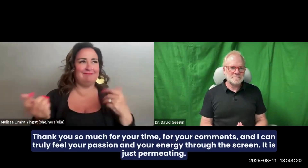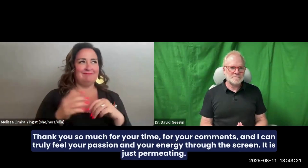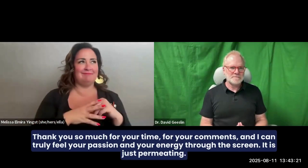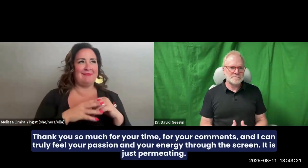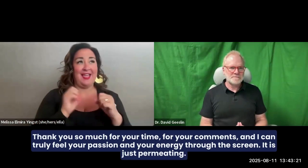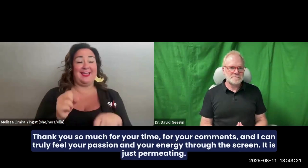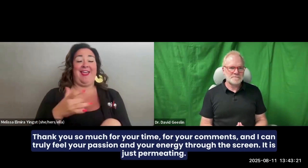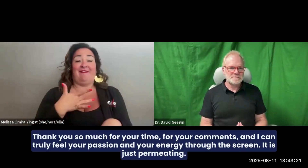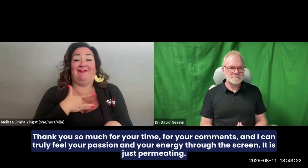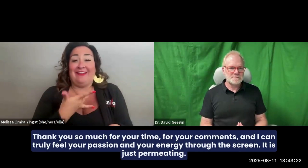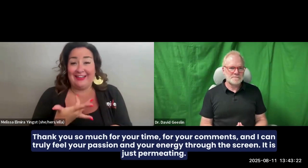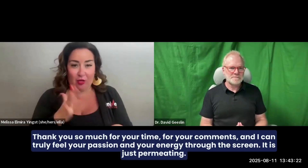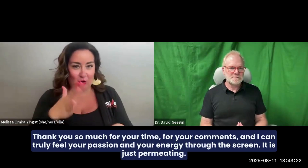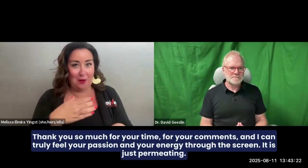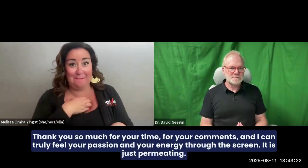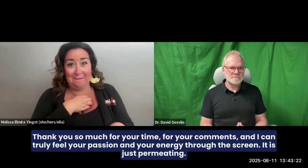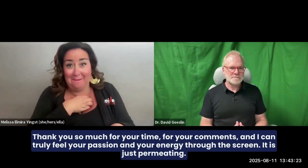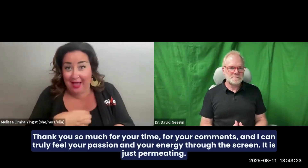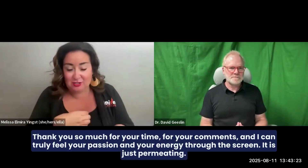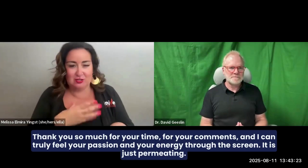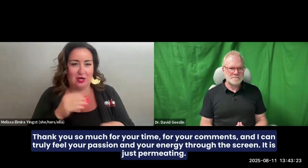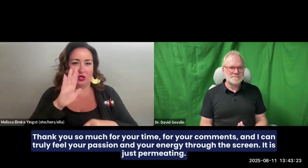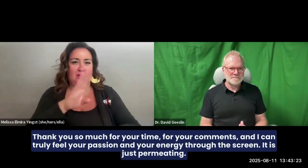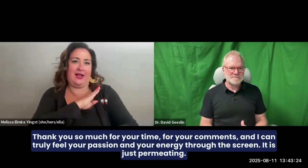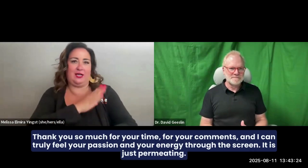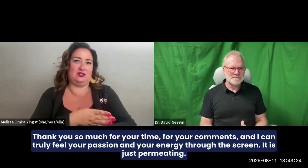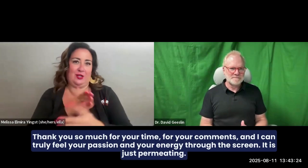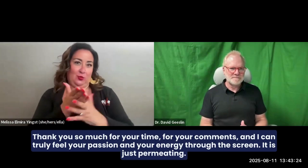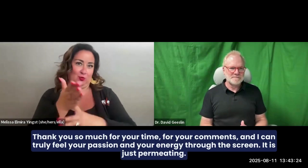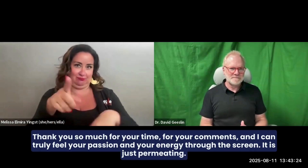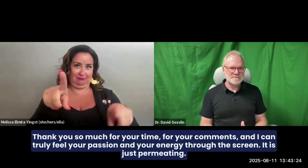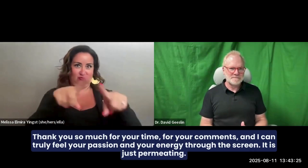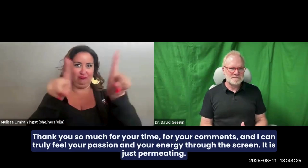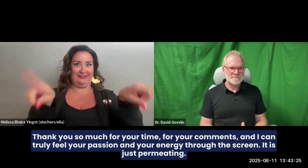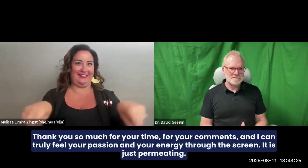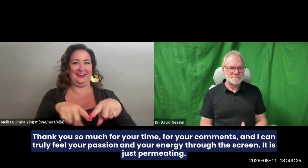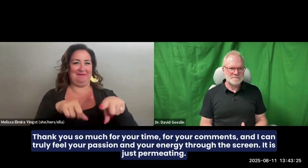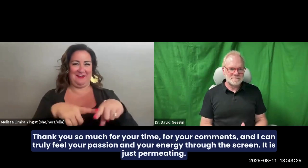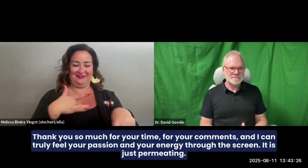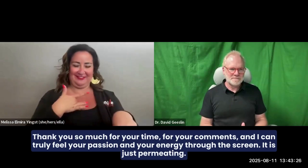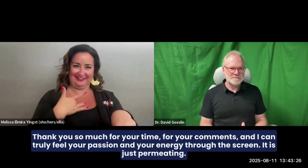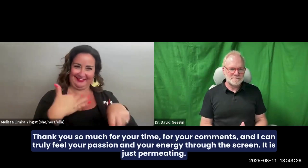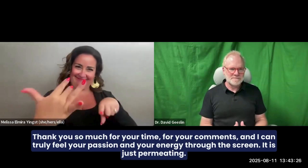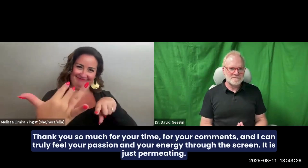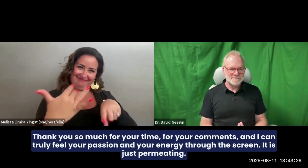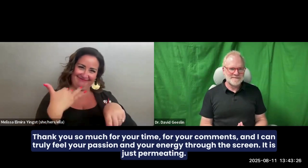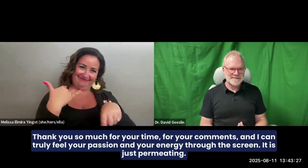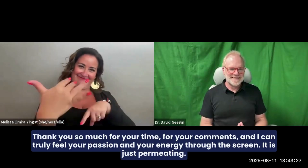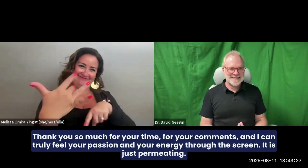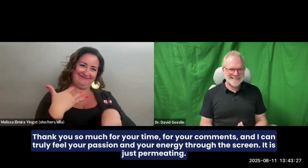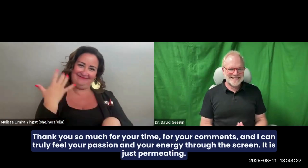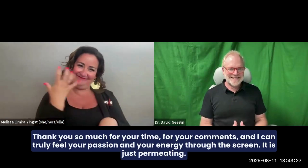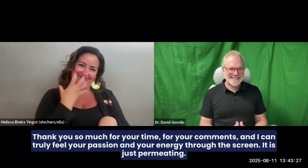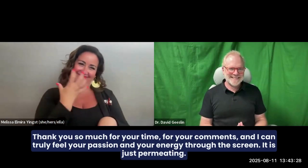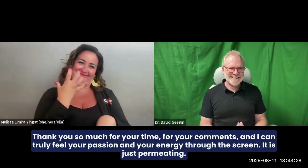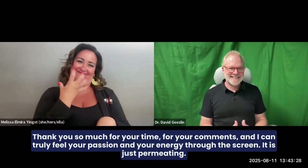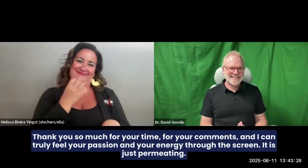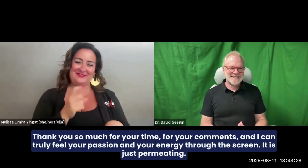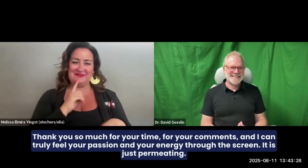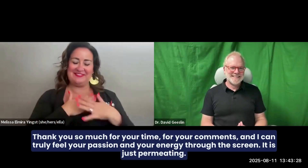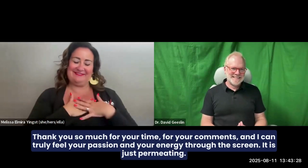so much for your time, for your comments, and I can truly feel your passion and your energy through the